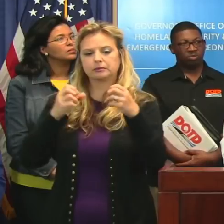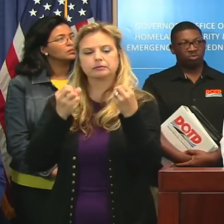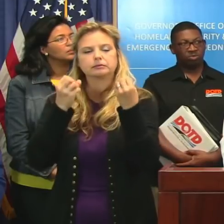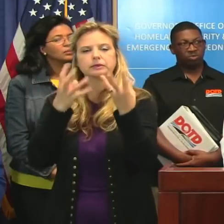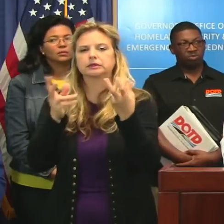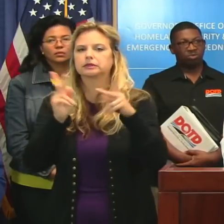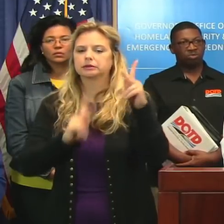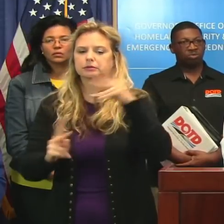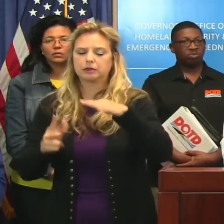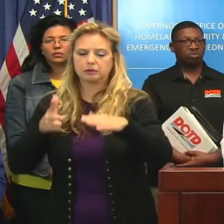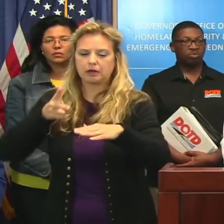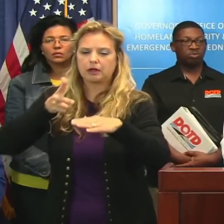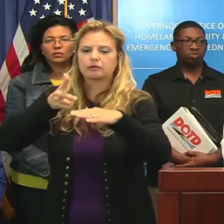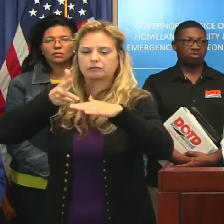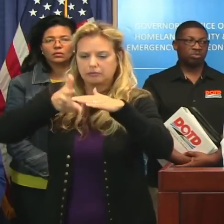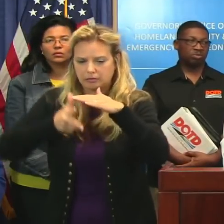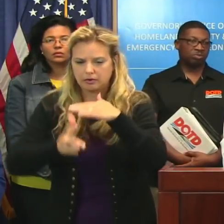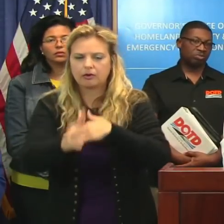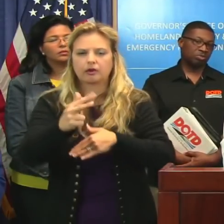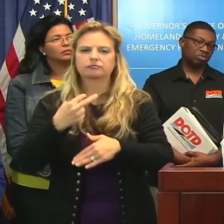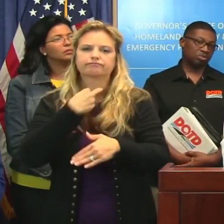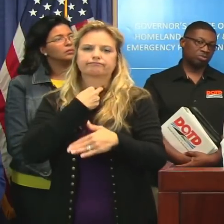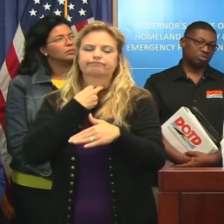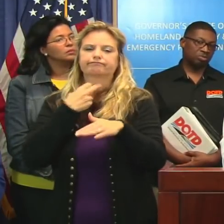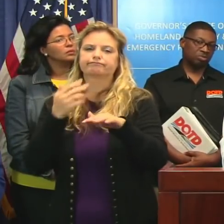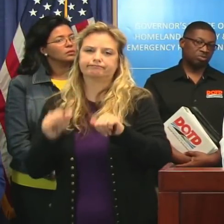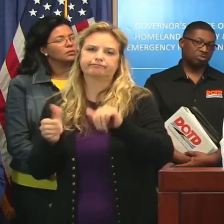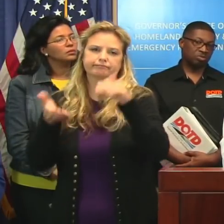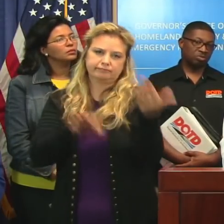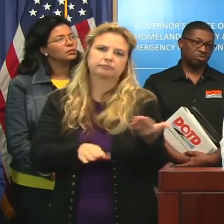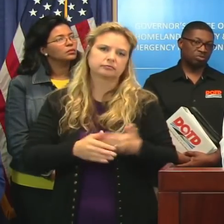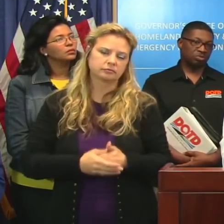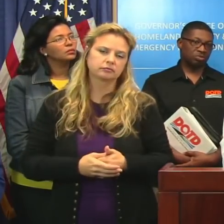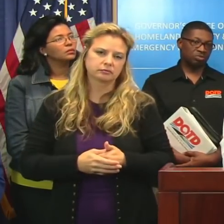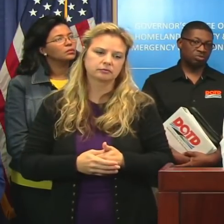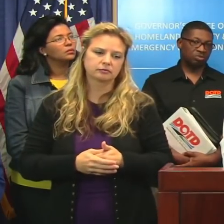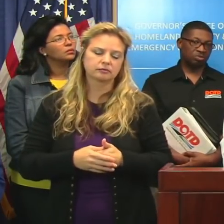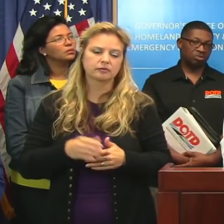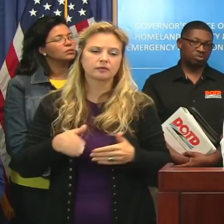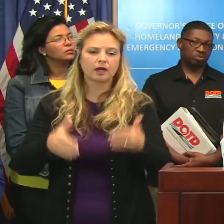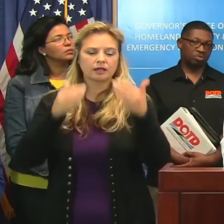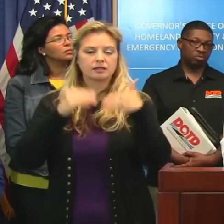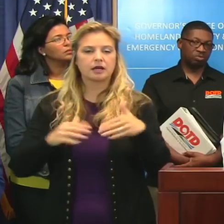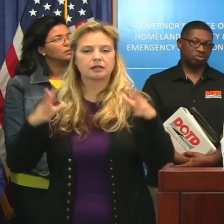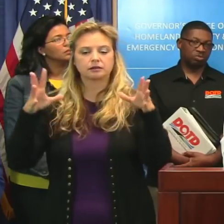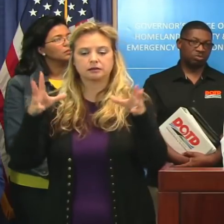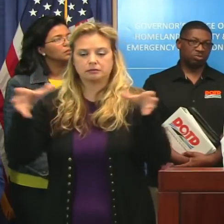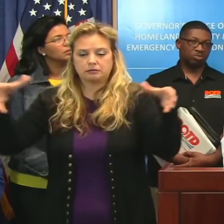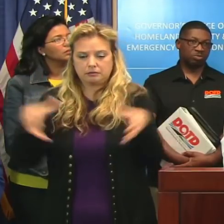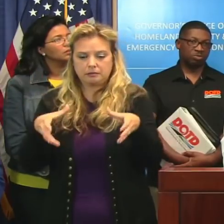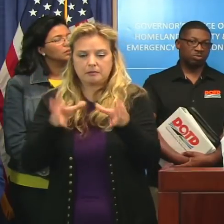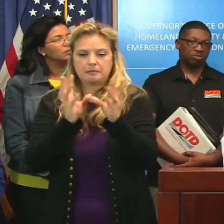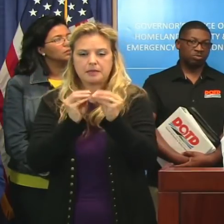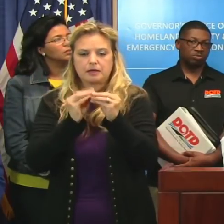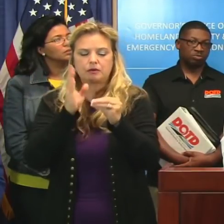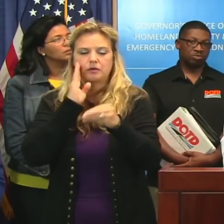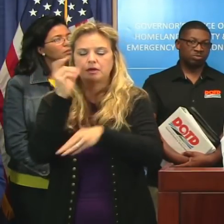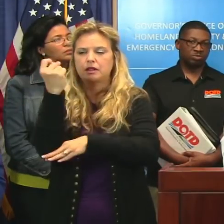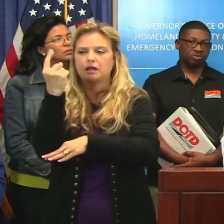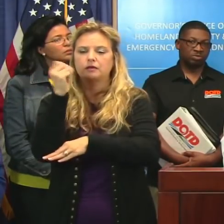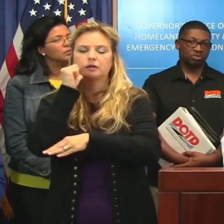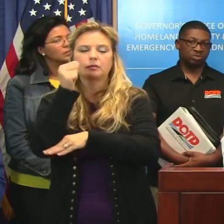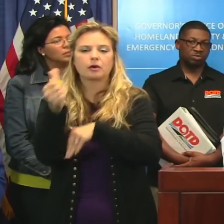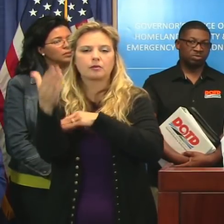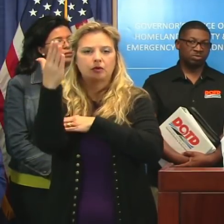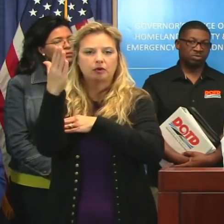happen, with individuals trying to drive through water. Our next Unified Command Group meeting will be at 11 o'clock tomorrow morning, and we will follow